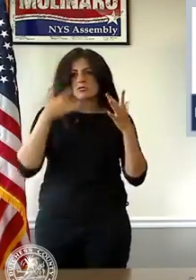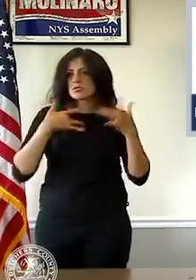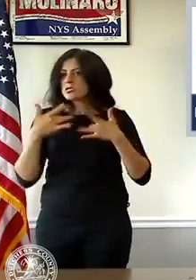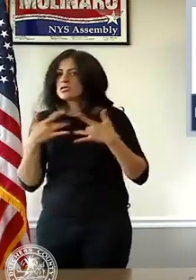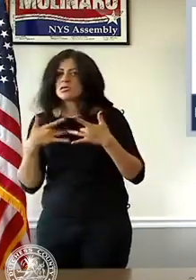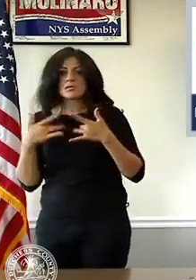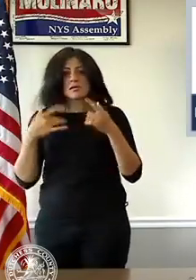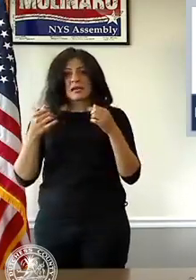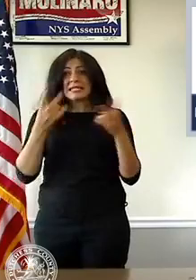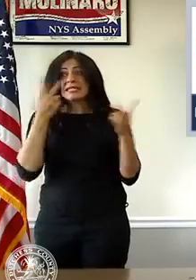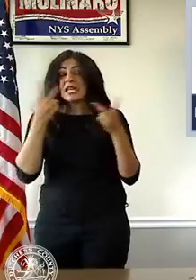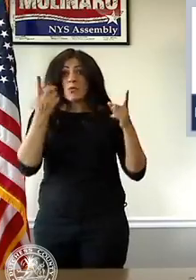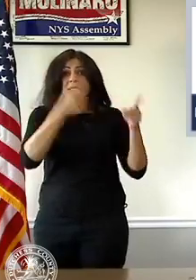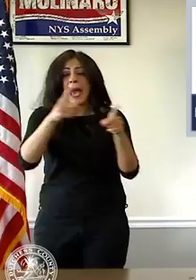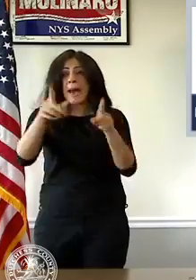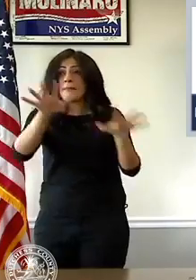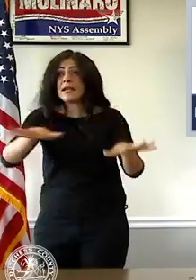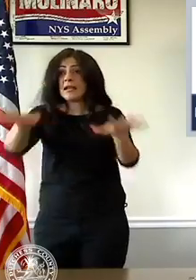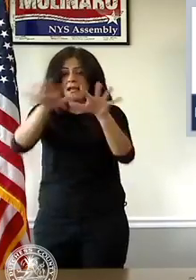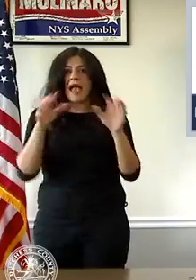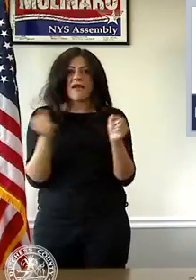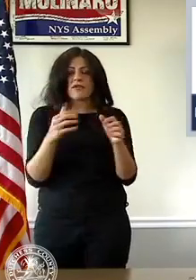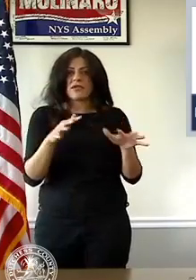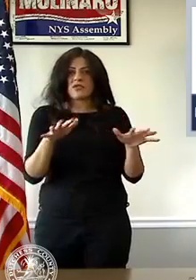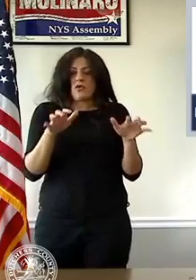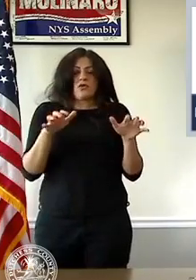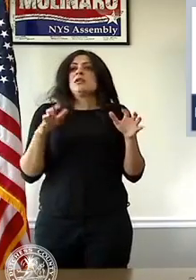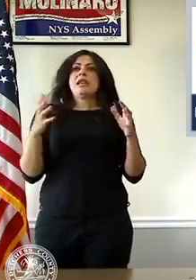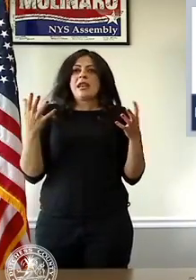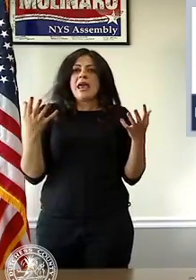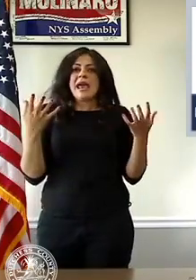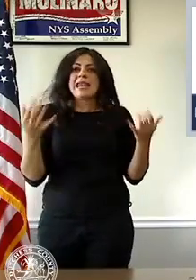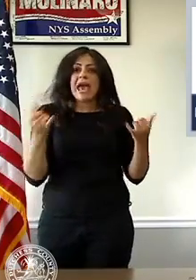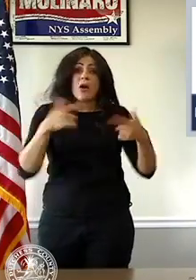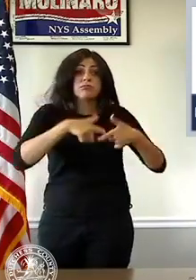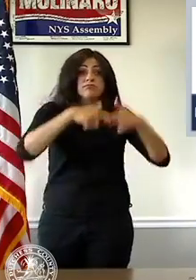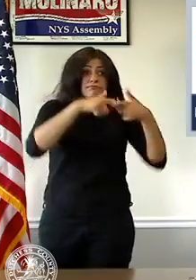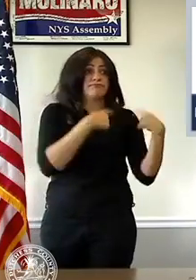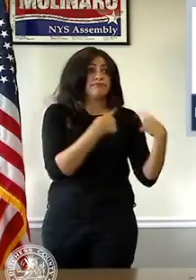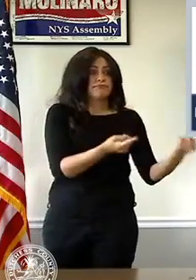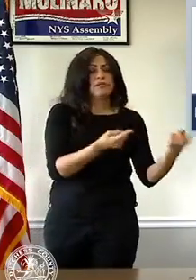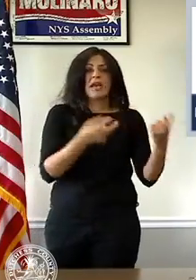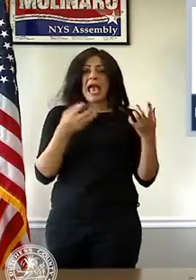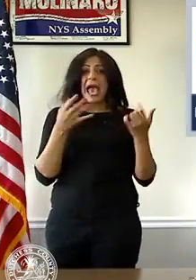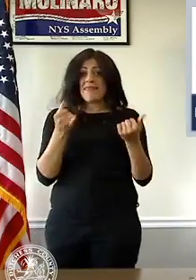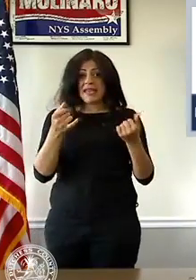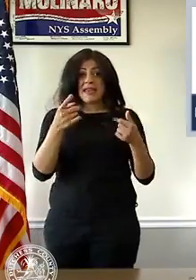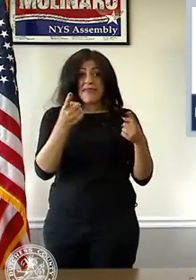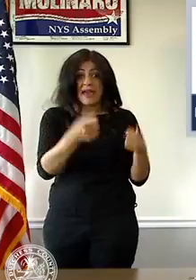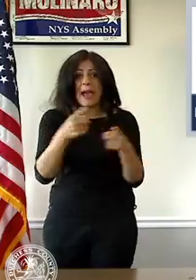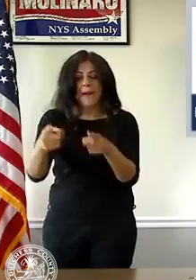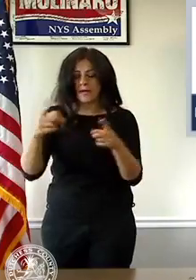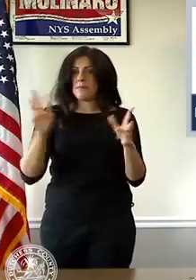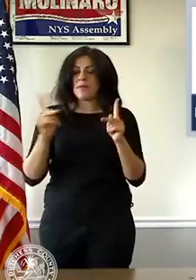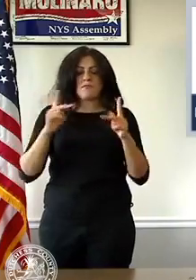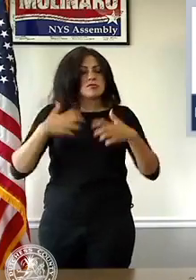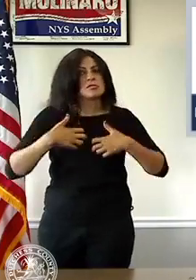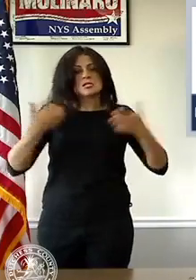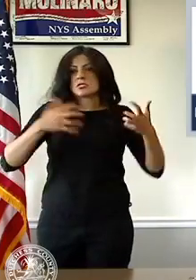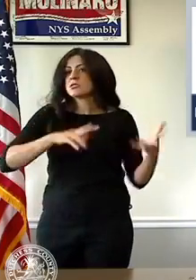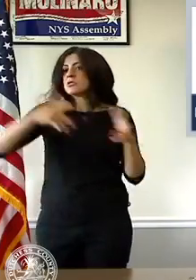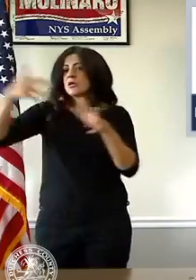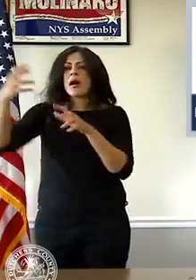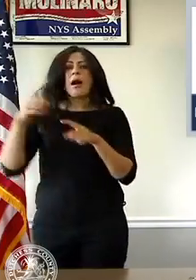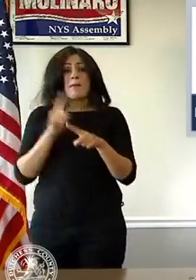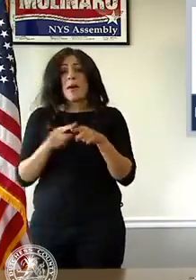of state of freeze has erupted. And leaders are supposed to try to tamp it down, not to dismiss it, but